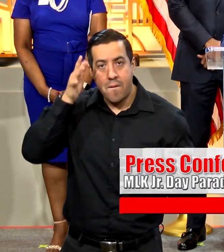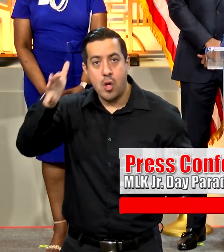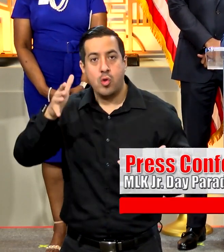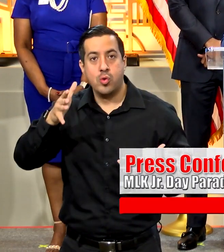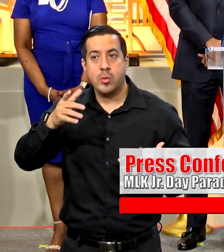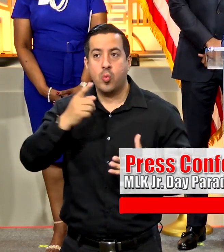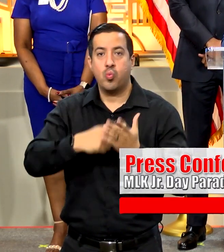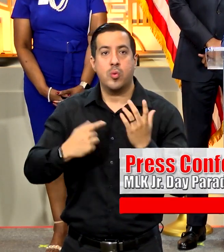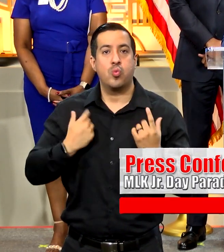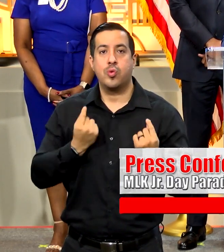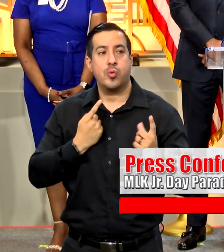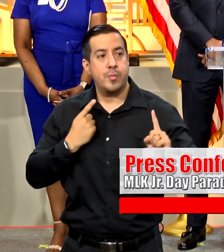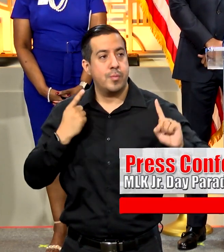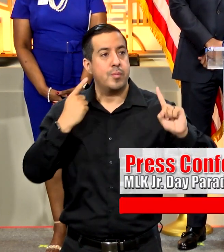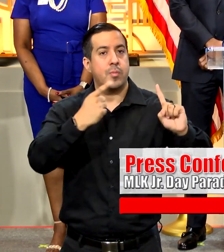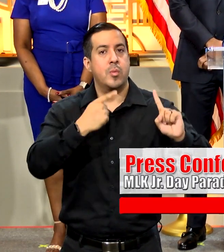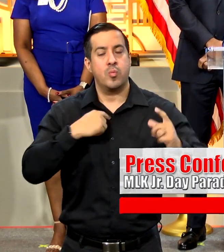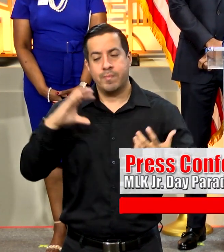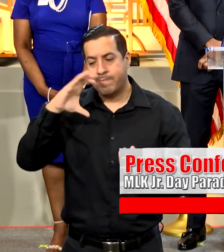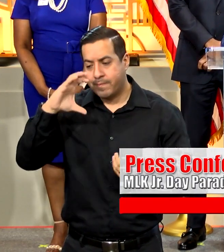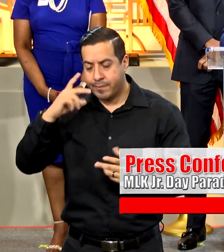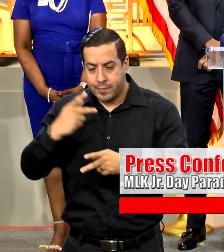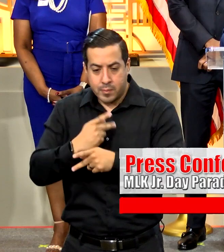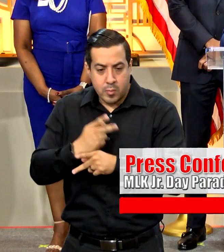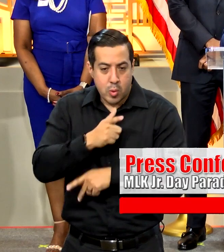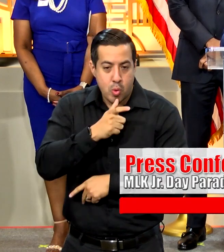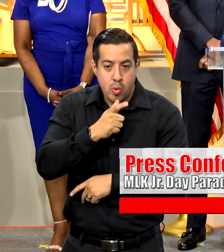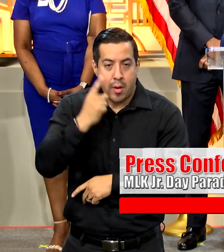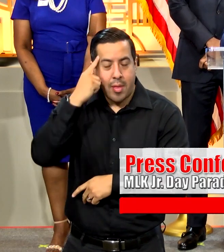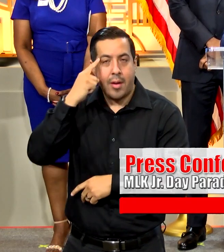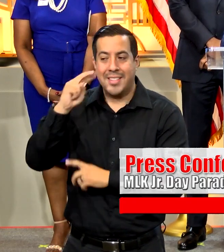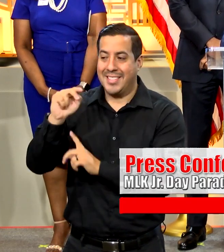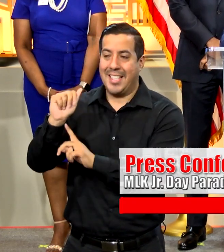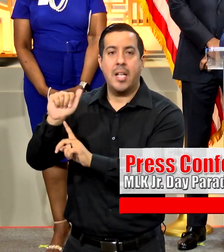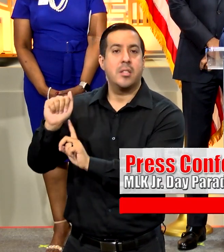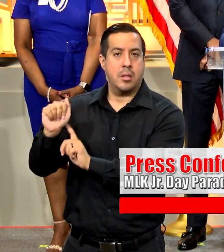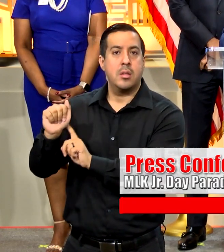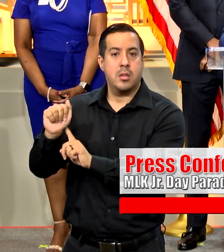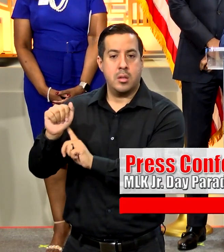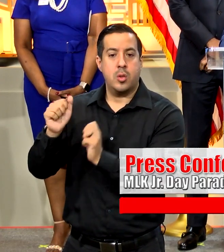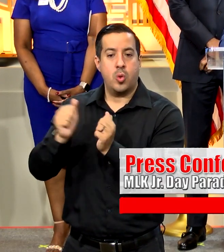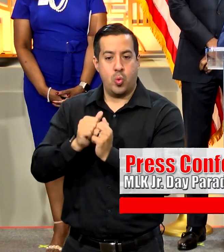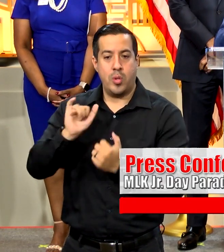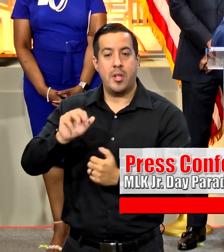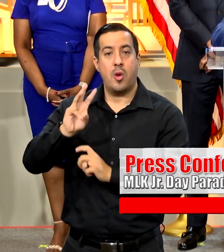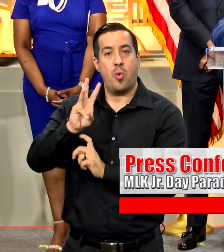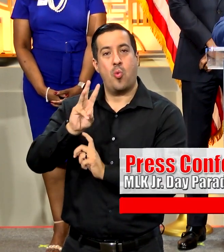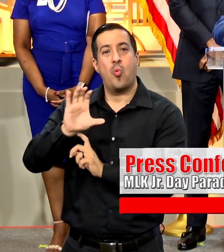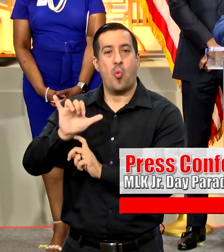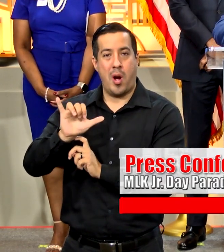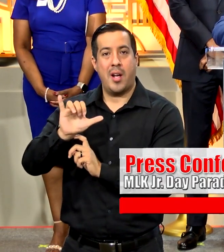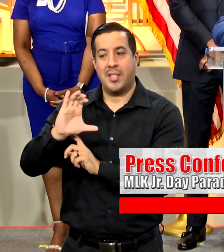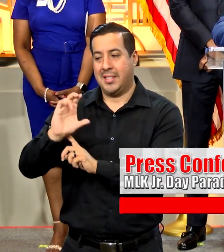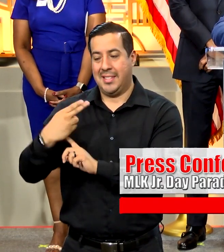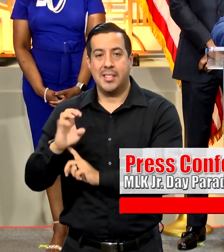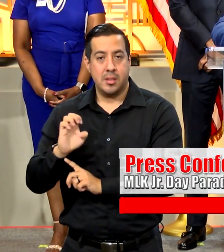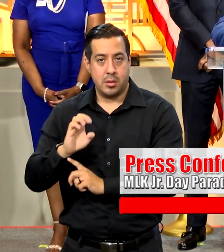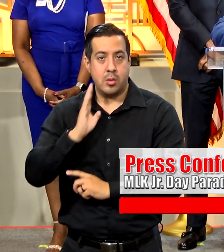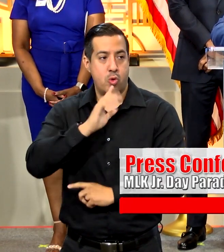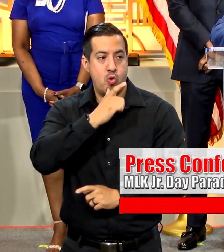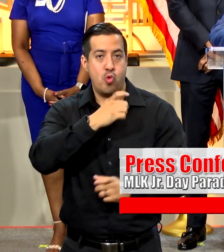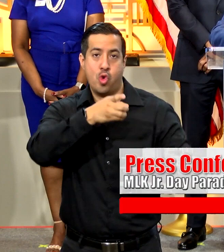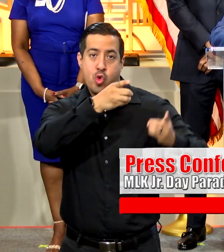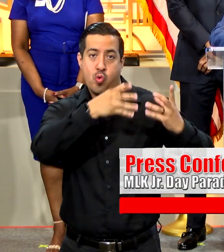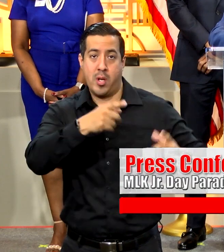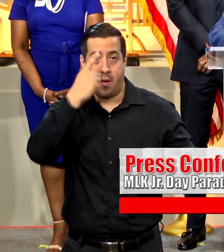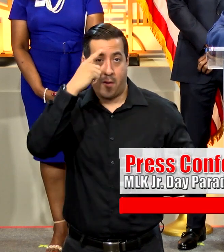we are going. We thought that NASA, with Vanessa Wyche as the director of the